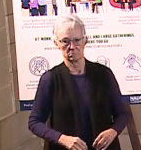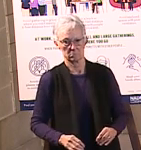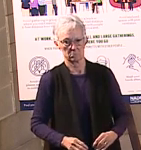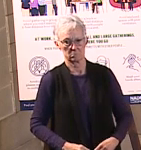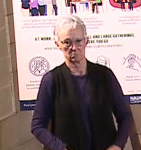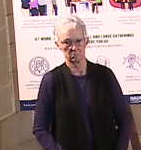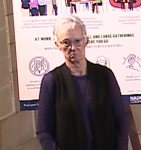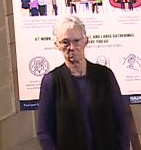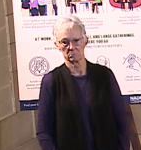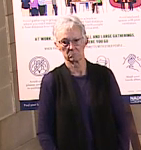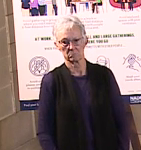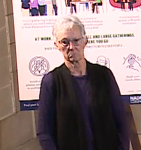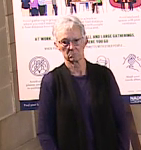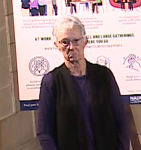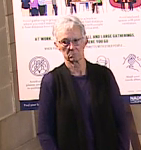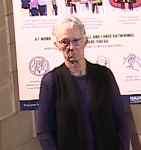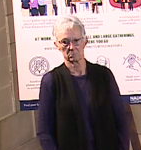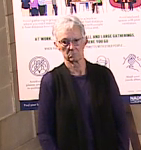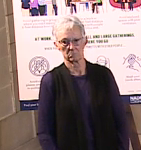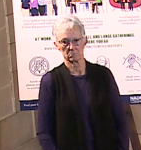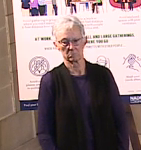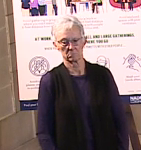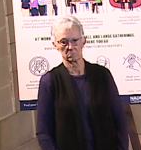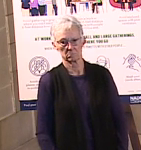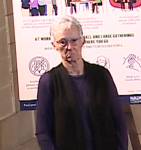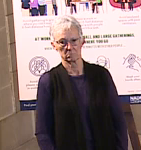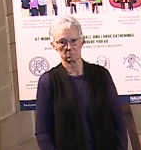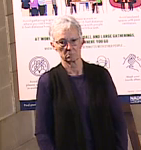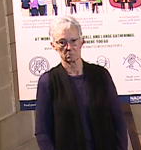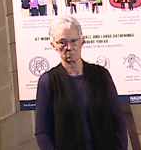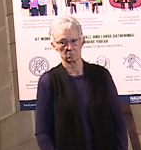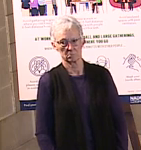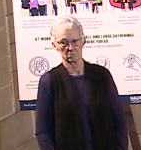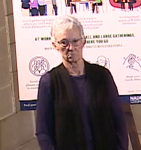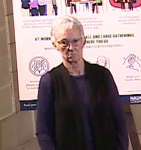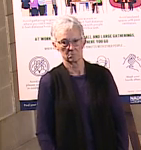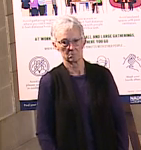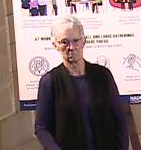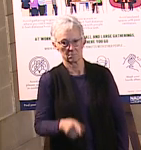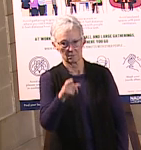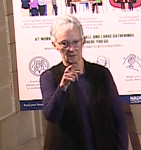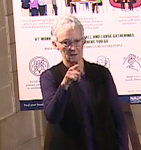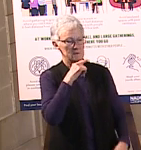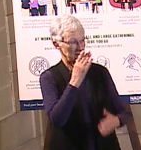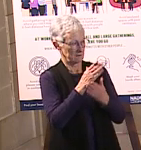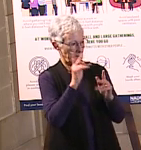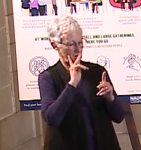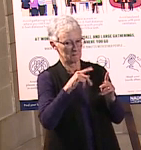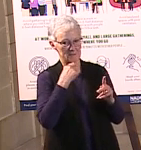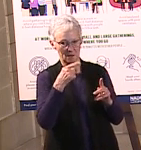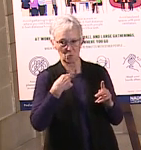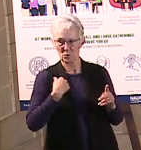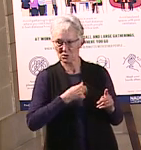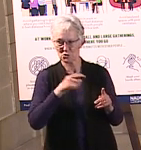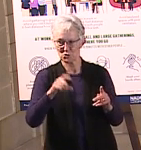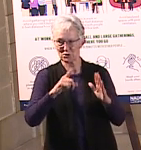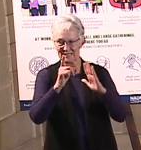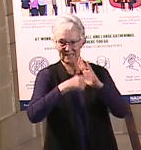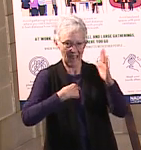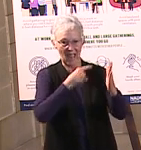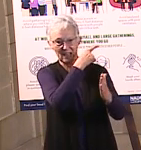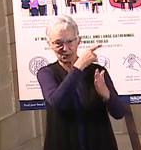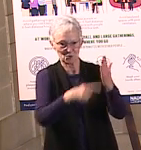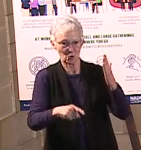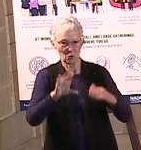And Yeah. There have been some that say we should cancel Christmas. Shouldn't have. Who's saying we should cancel Christmas, Andrew? I want to know, who's the